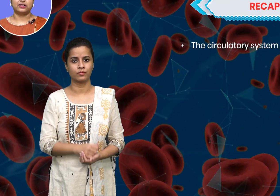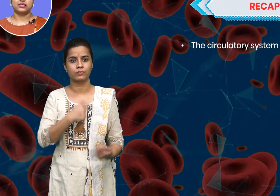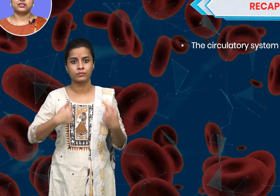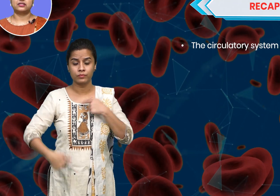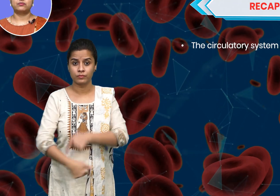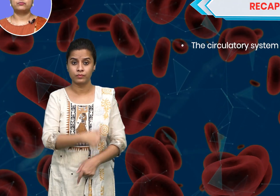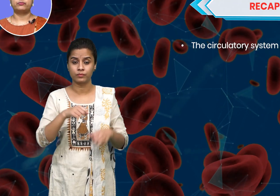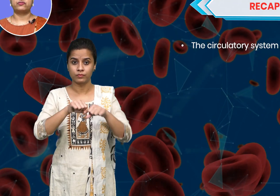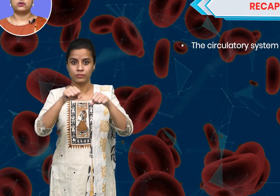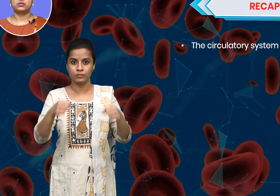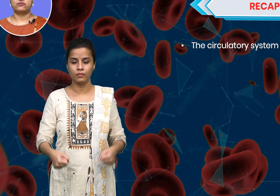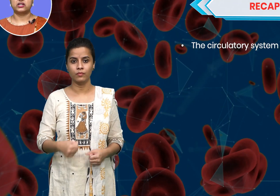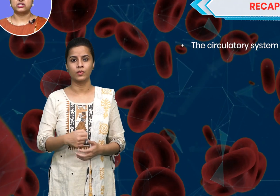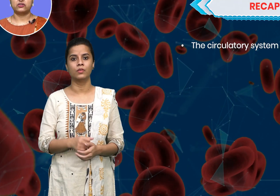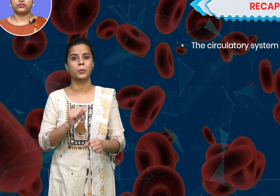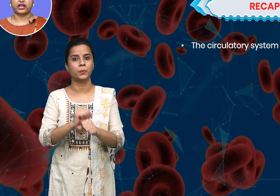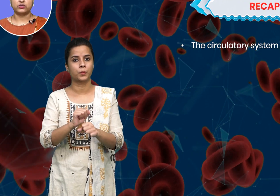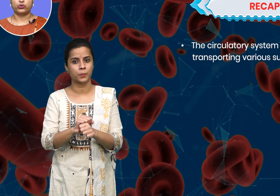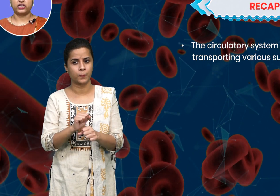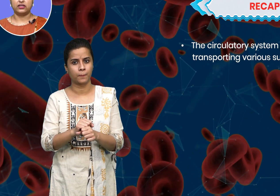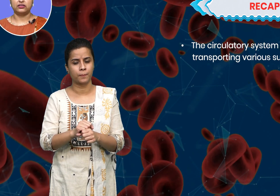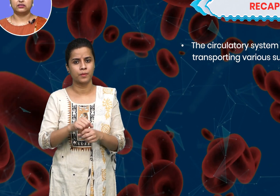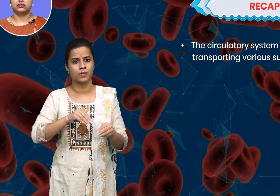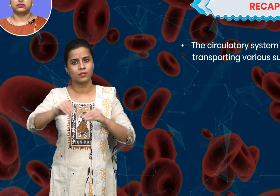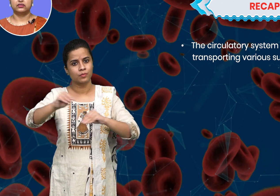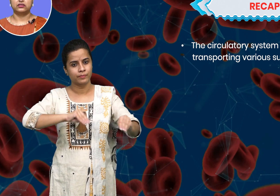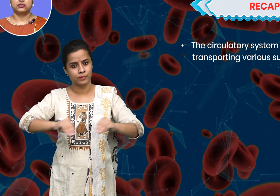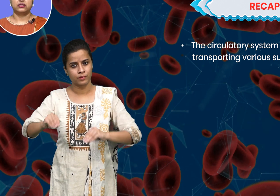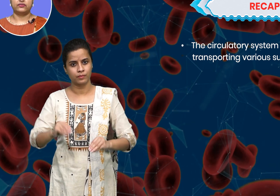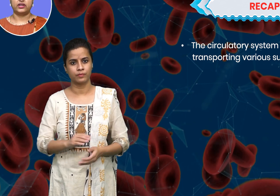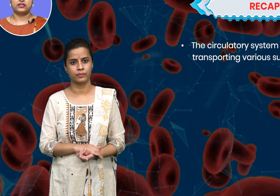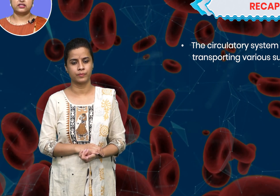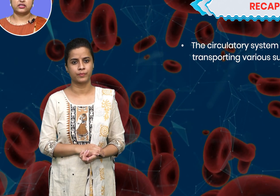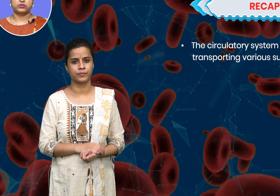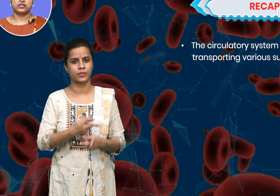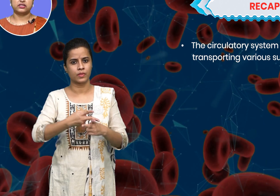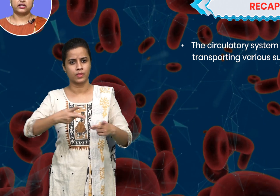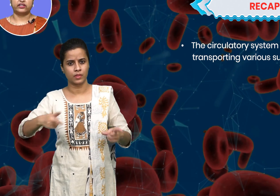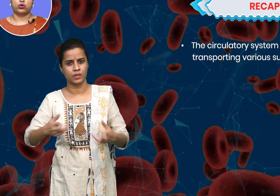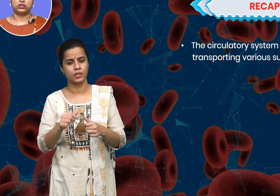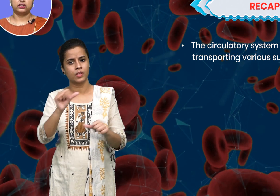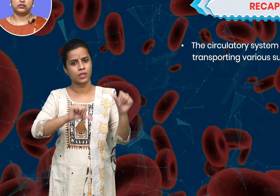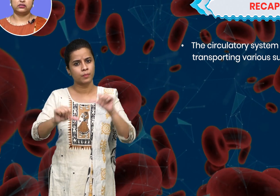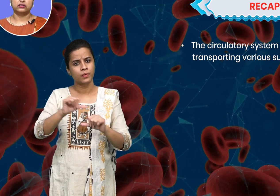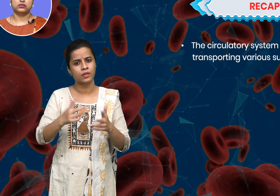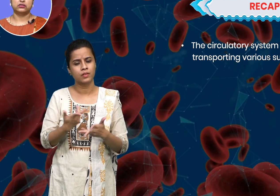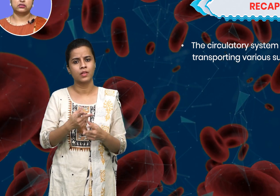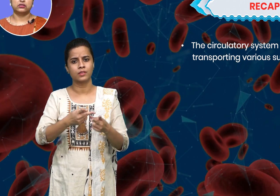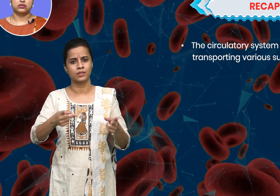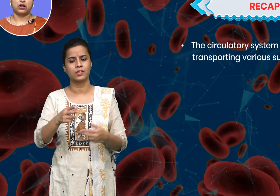The circulatory system performs the function of transporting various substances like water,